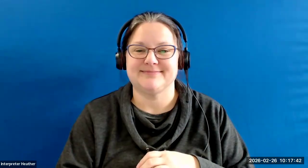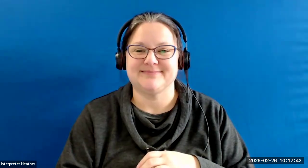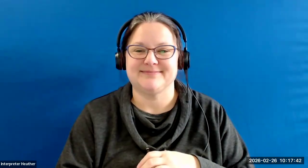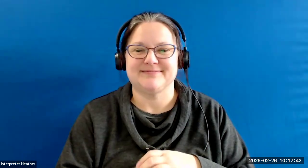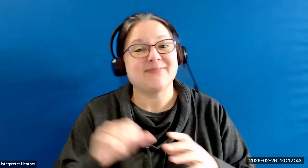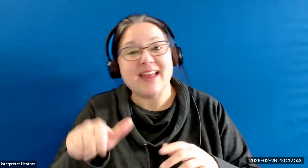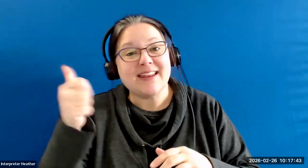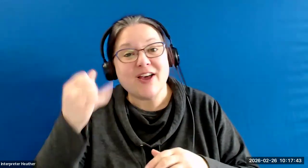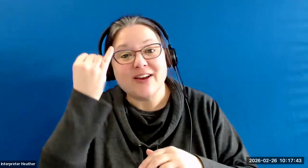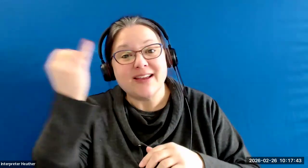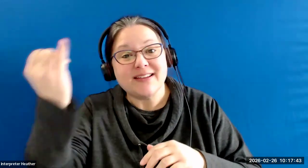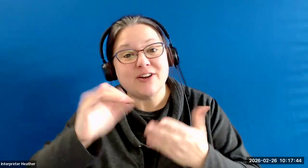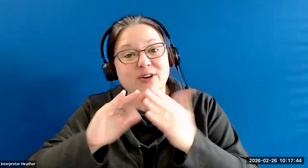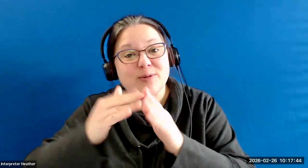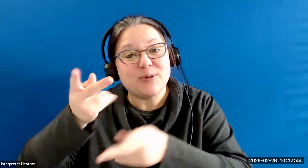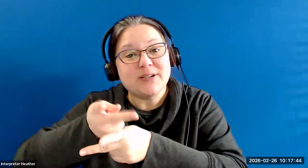Who else has thoughts?